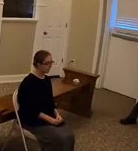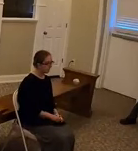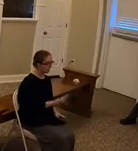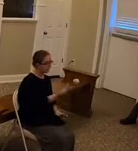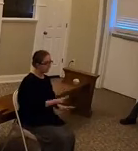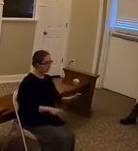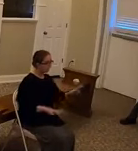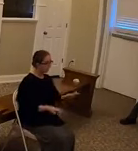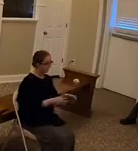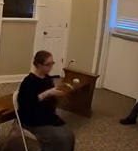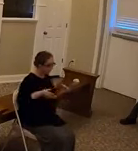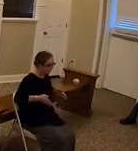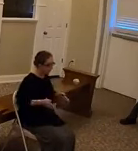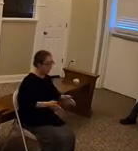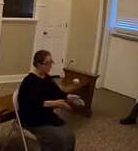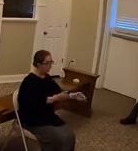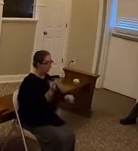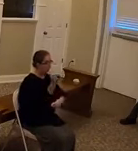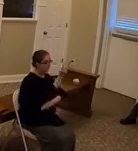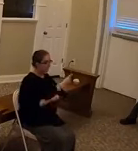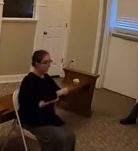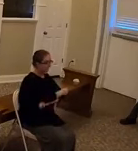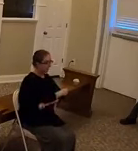was walking down the road one day